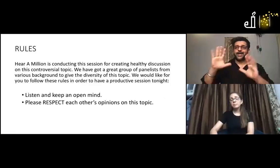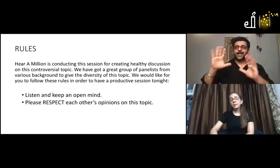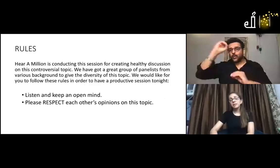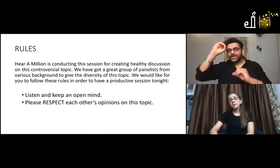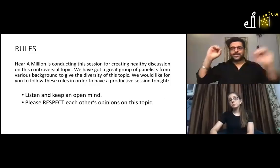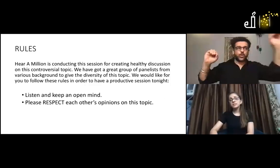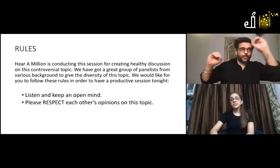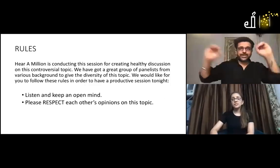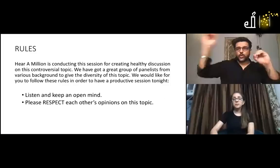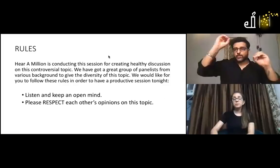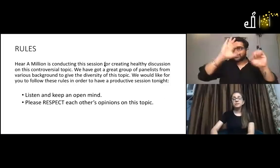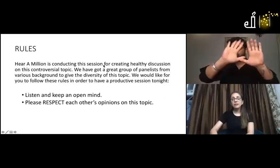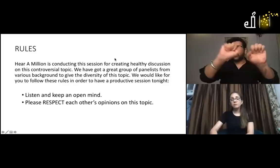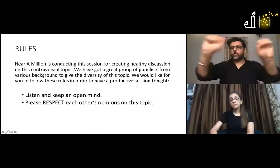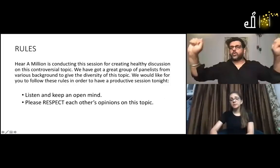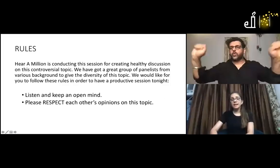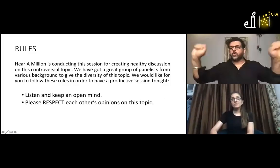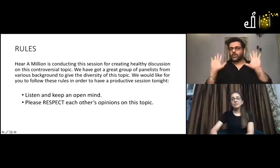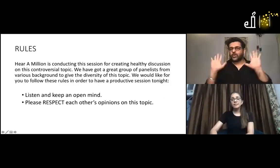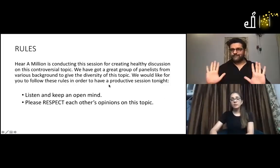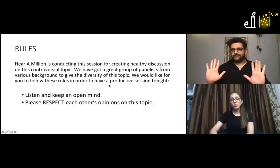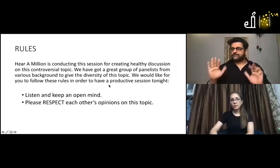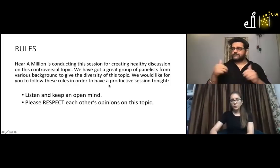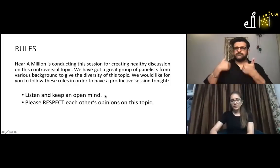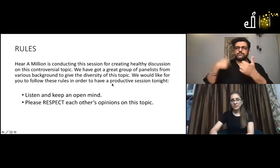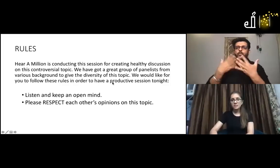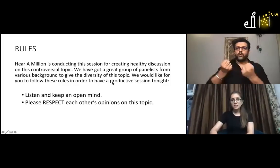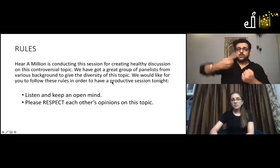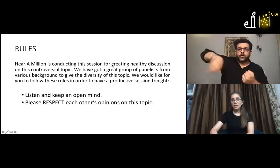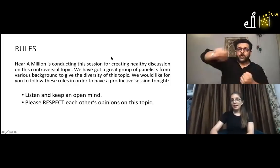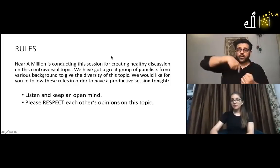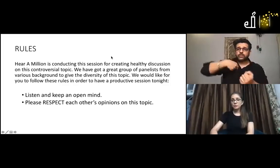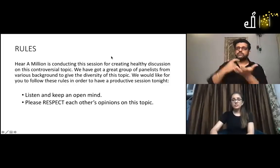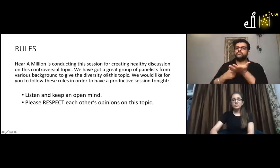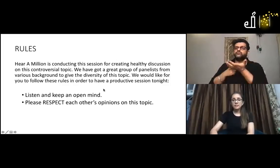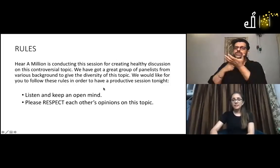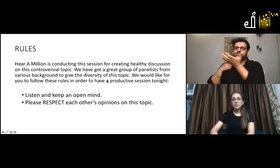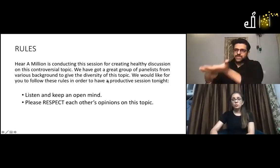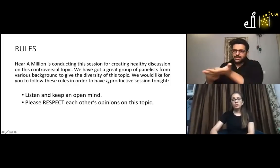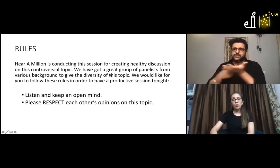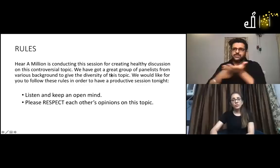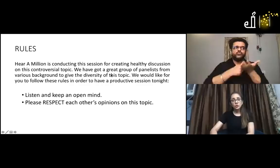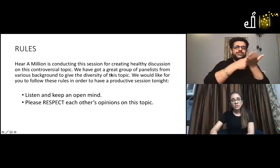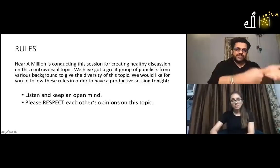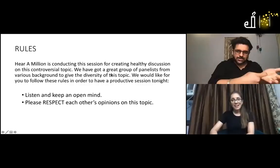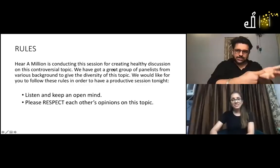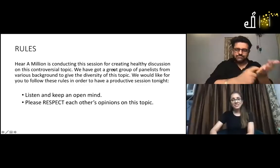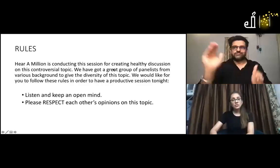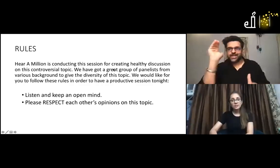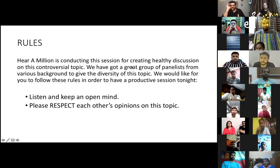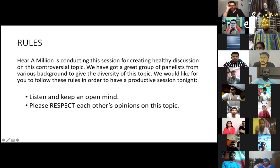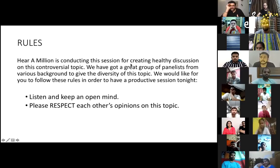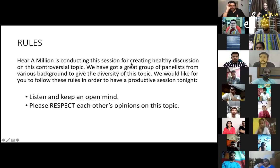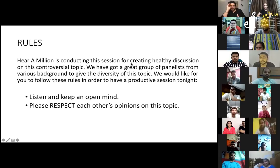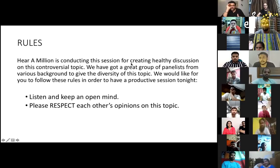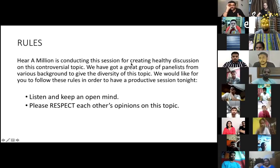There are many people, hearing people, deaf people, having their own opinions, and which is great. We want to respect each